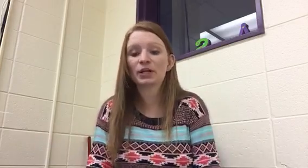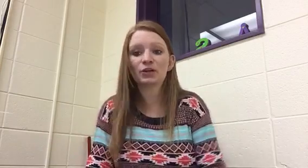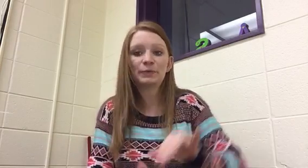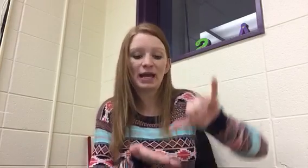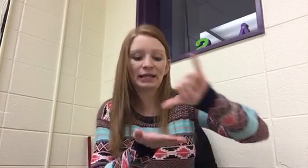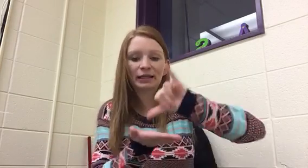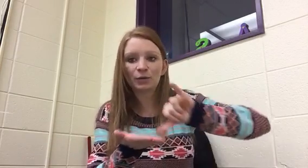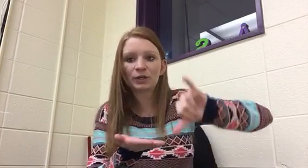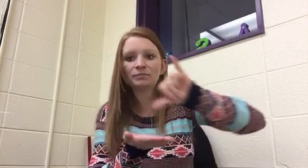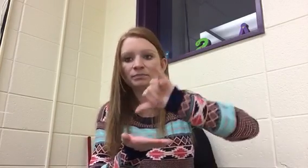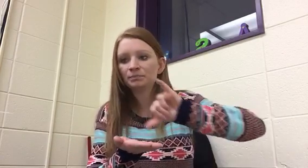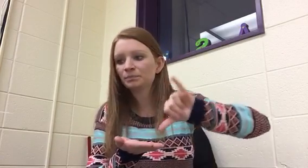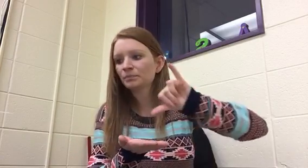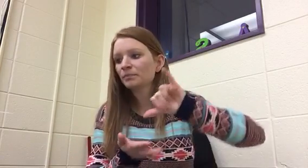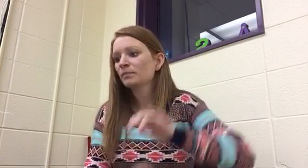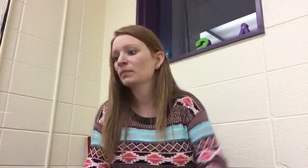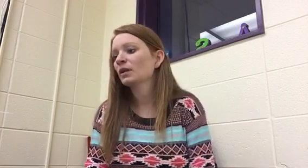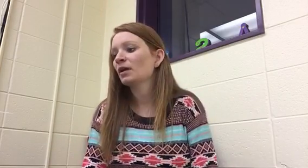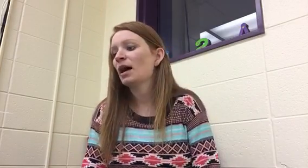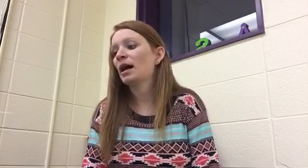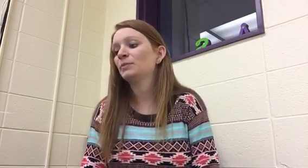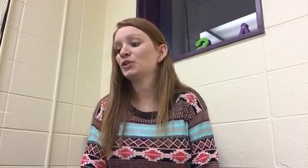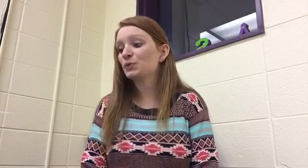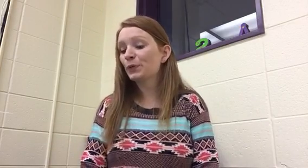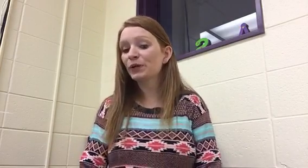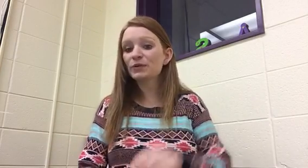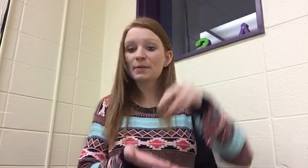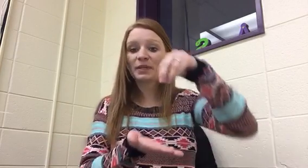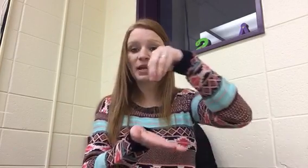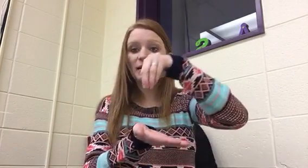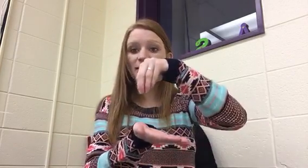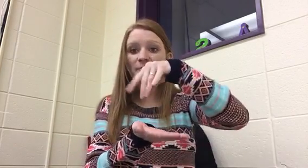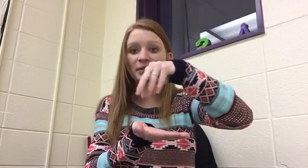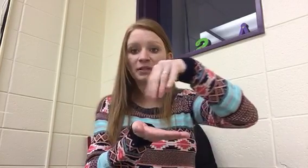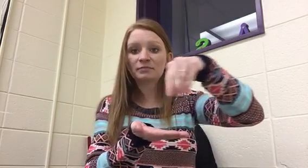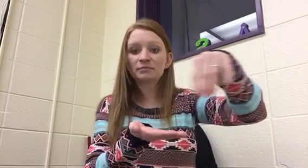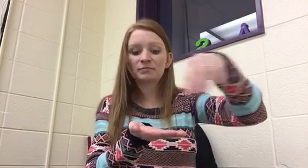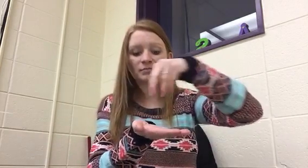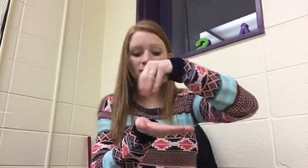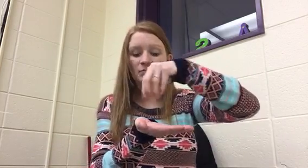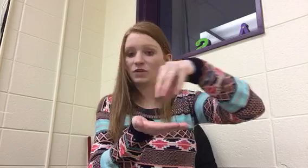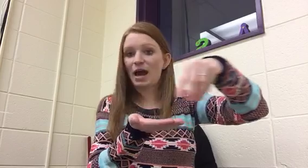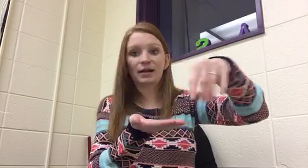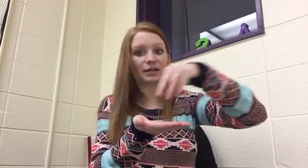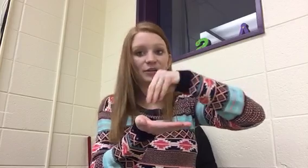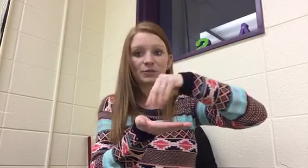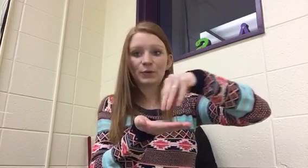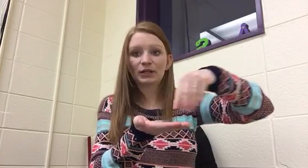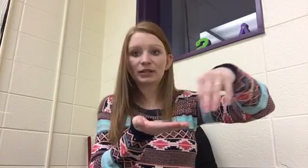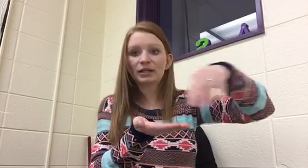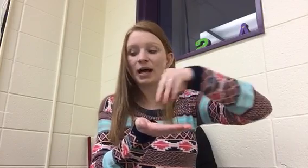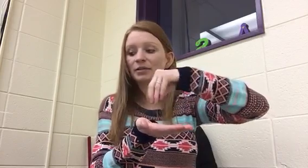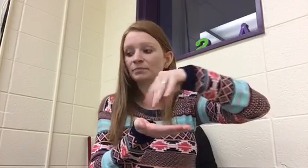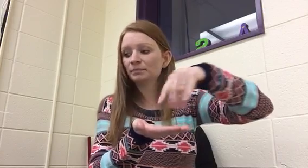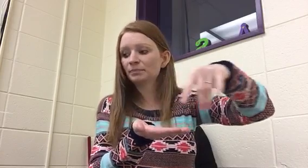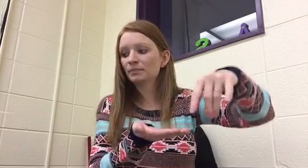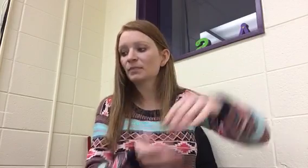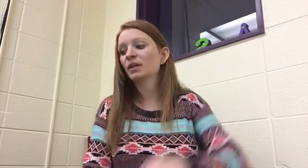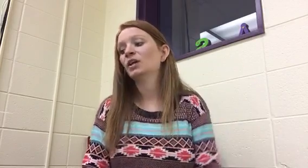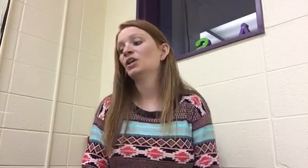it could be any liquid. To sprinkle something on something, to act like you're sprinkling it on.